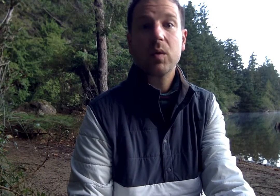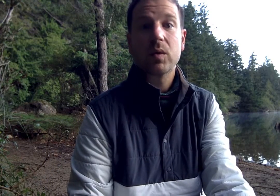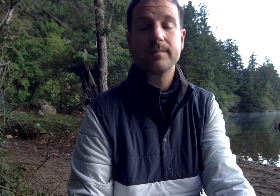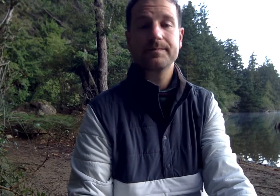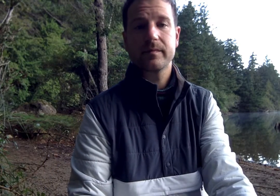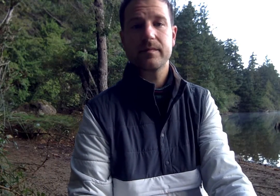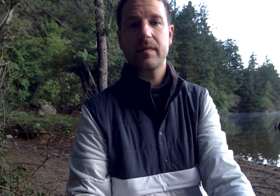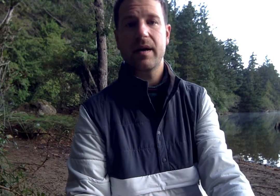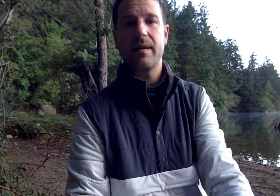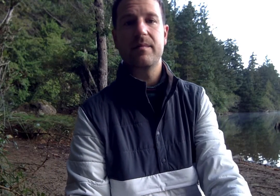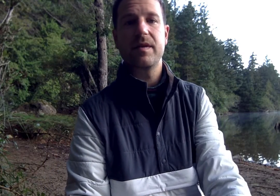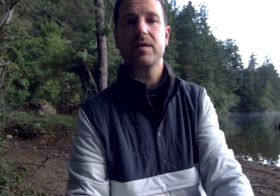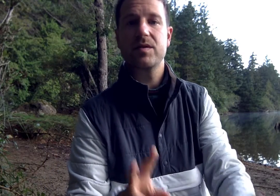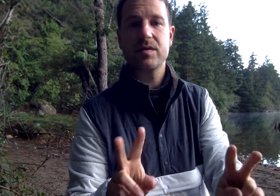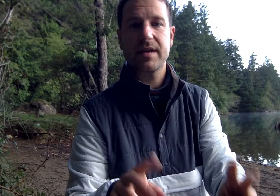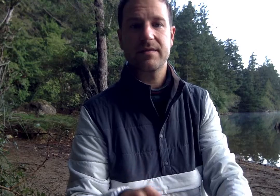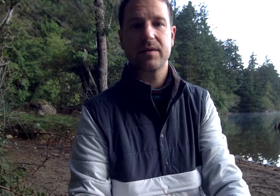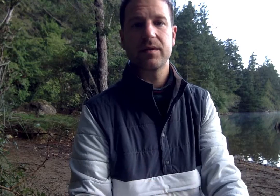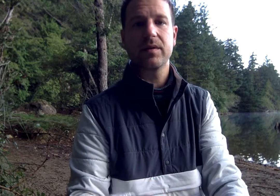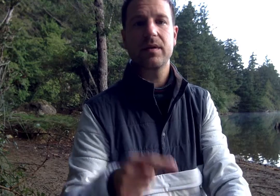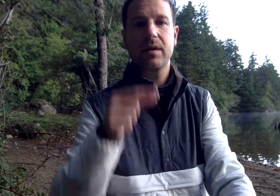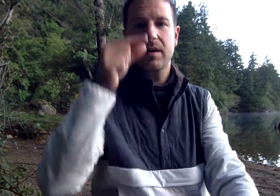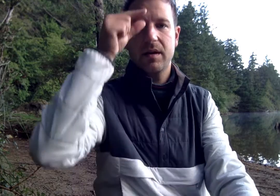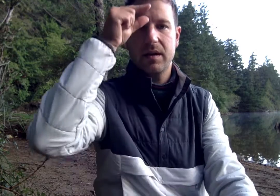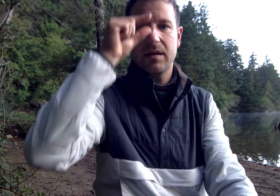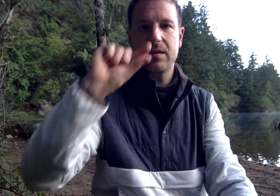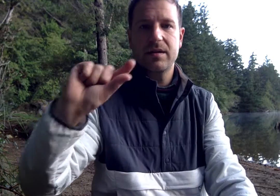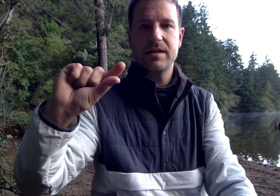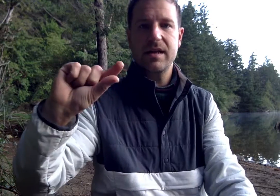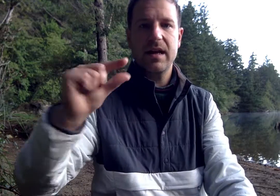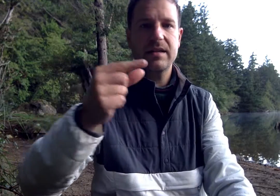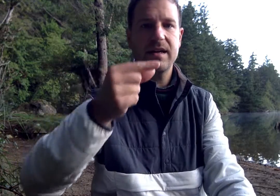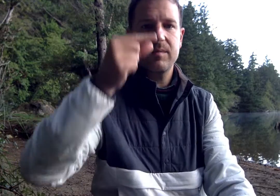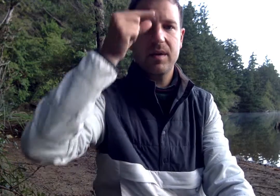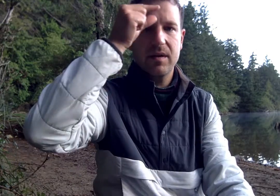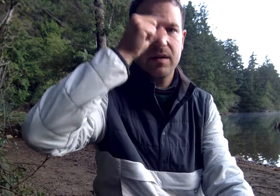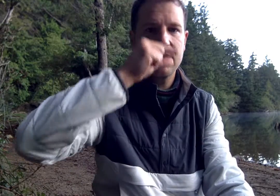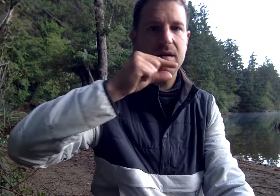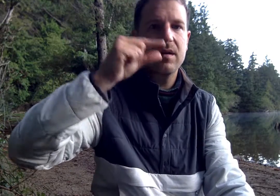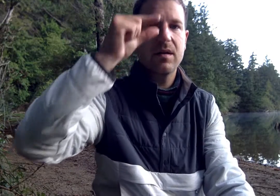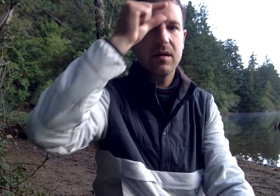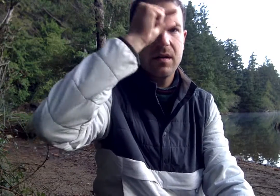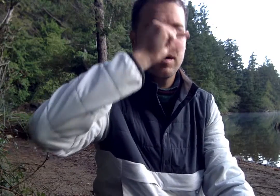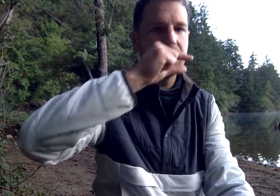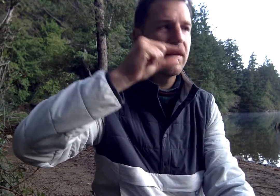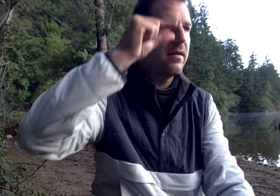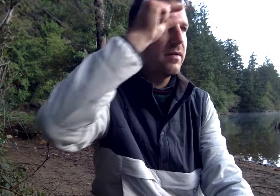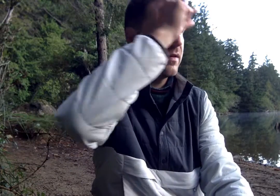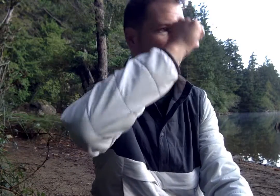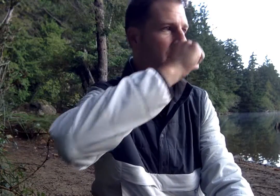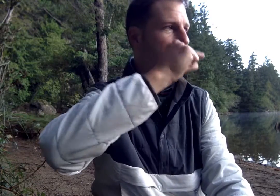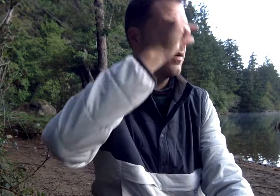Google. There are two signs for Google. Either a G hand shape in front of your